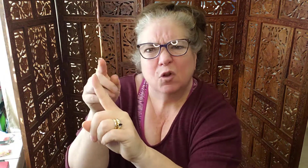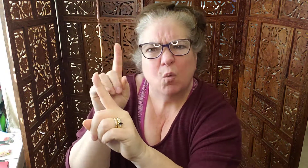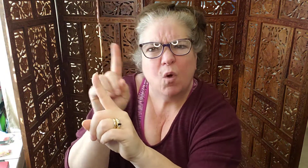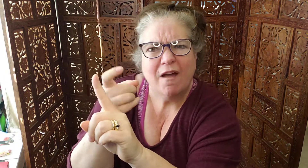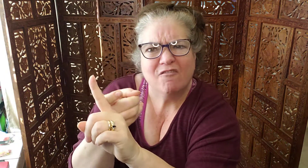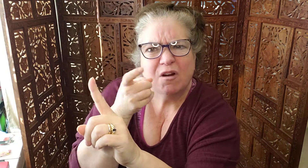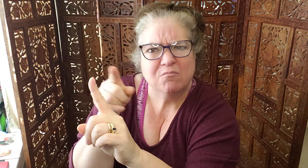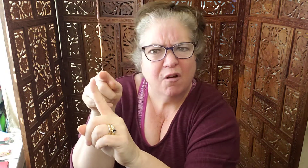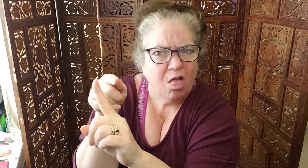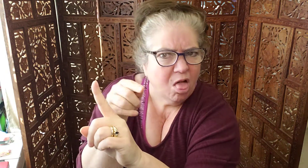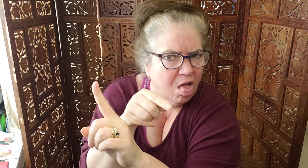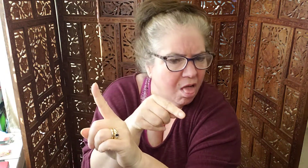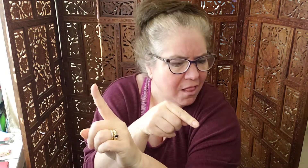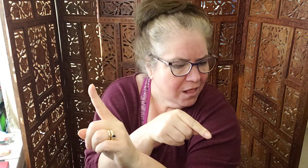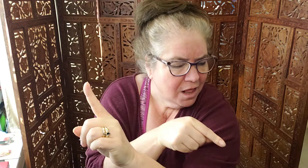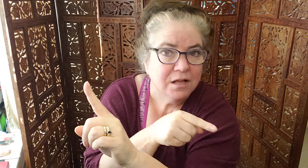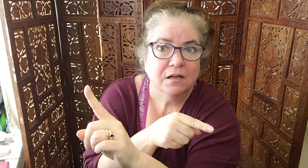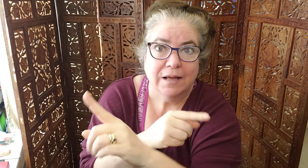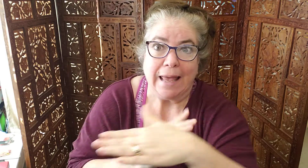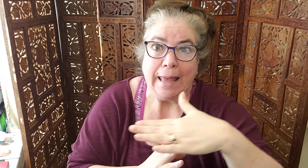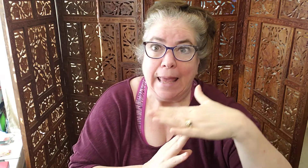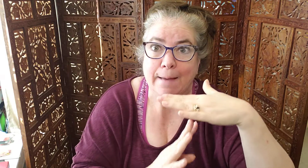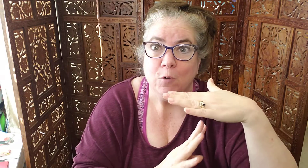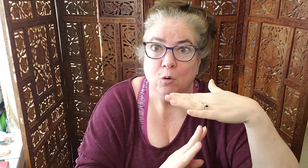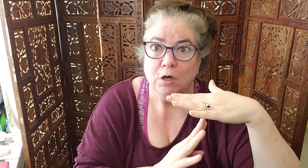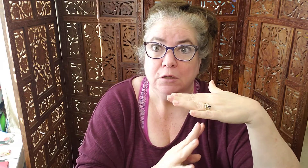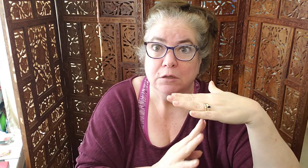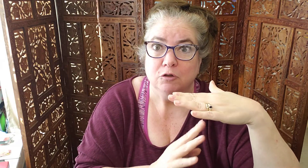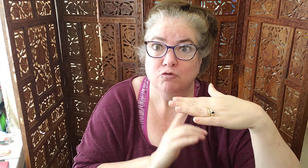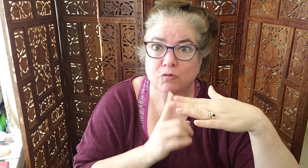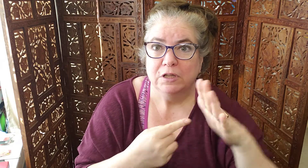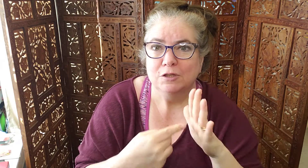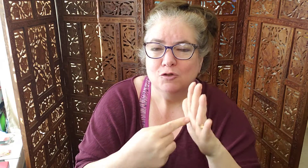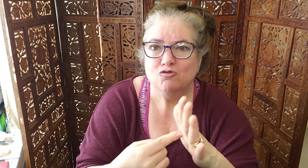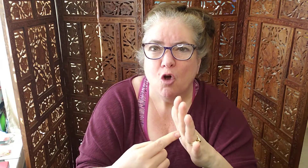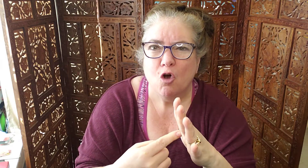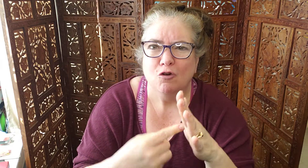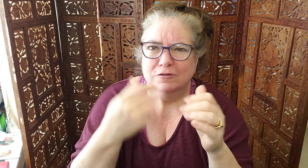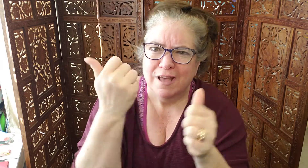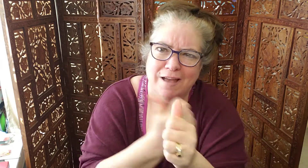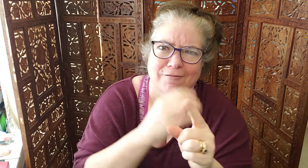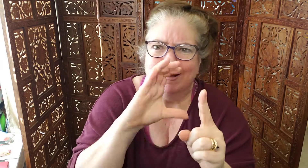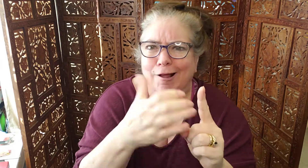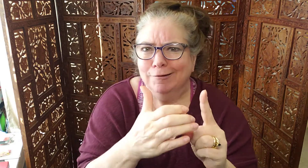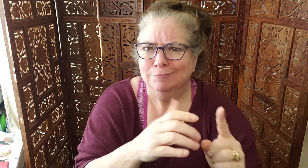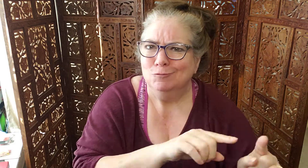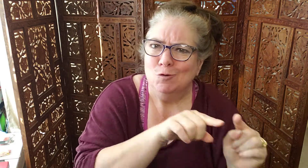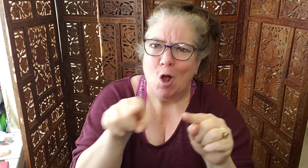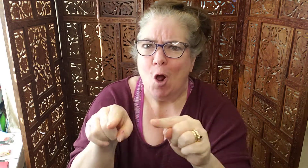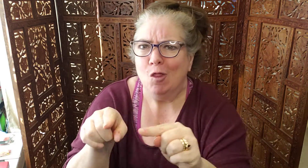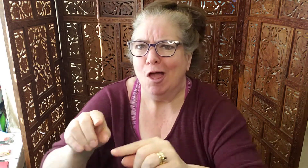patchwork quilt diversity of America. You're going out there and nobody, but you're coming back a